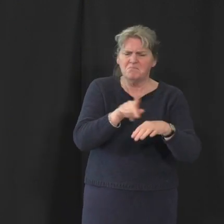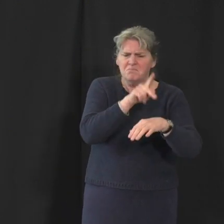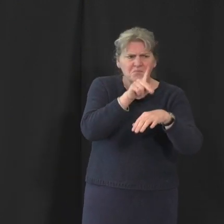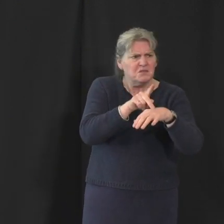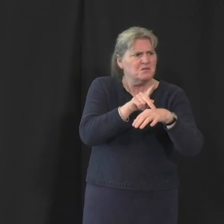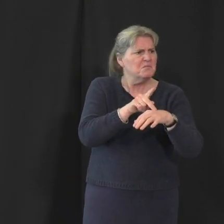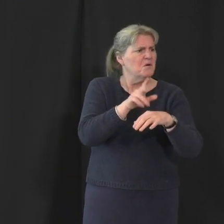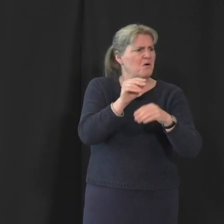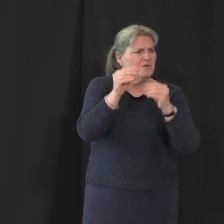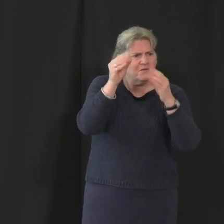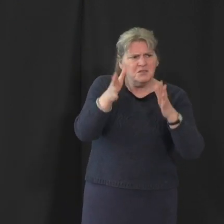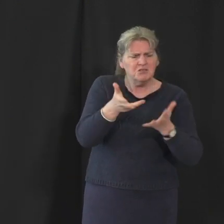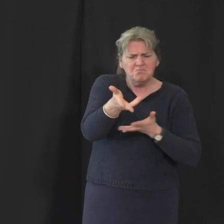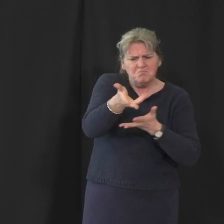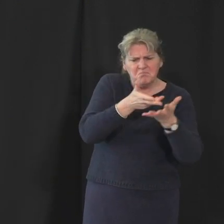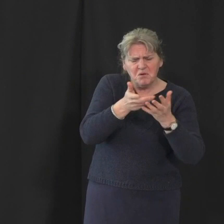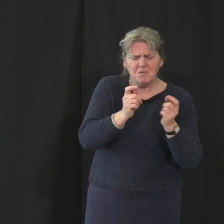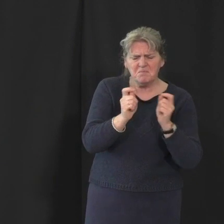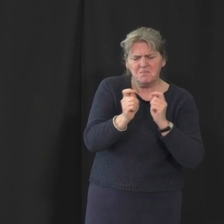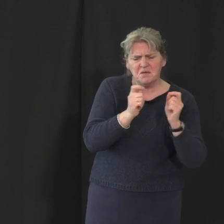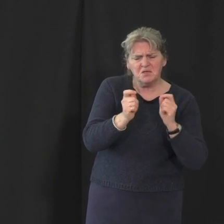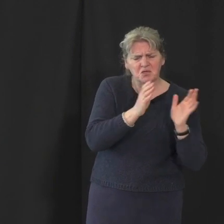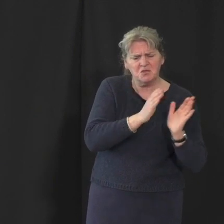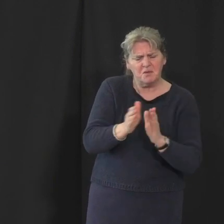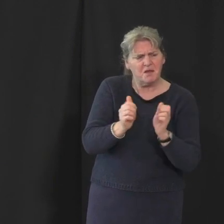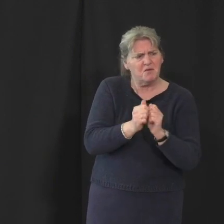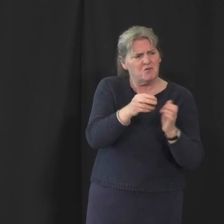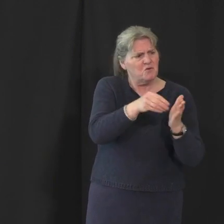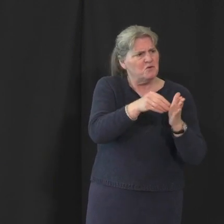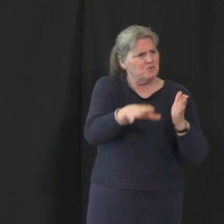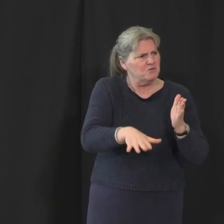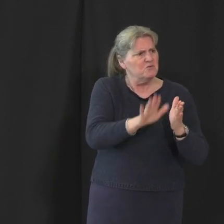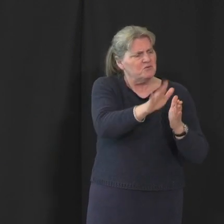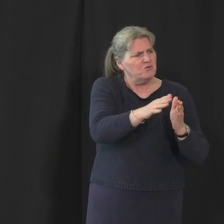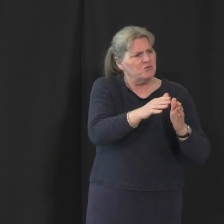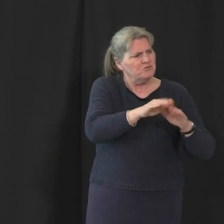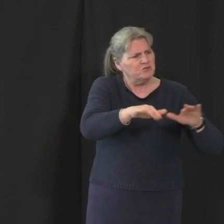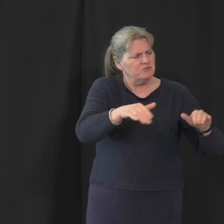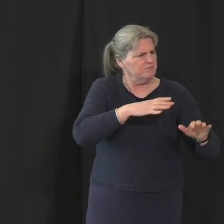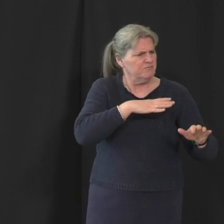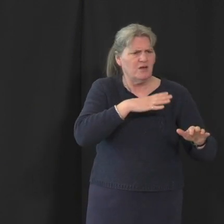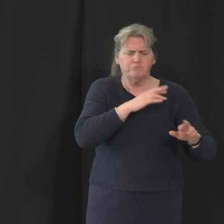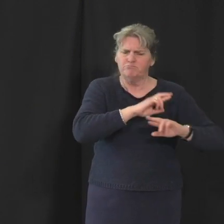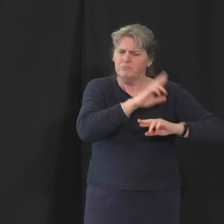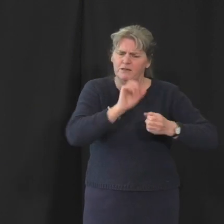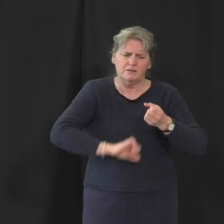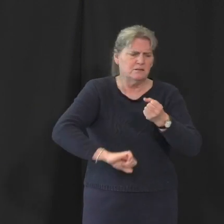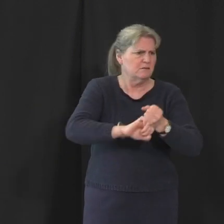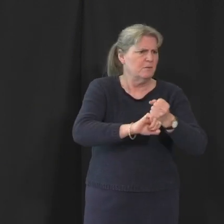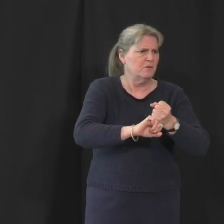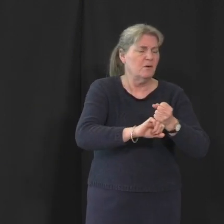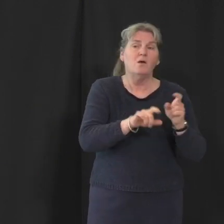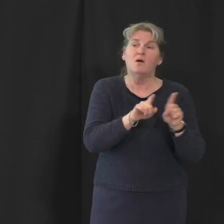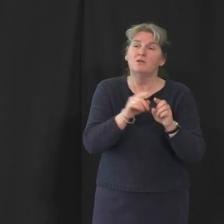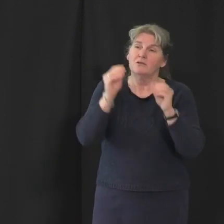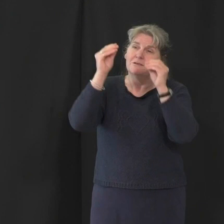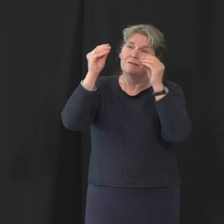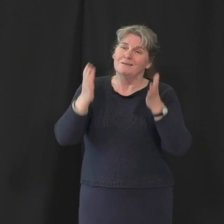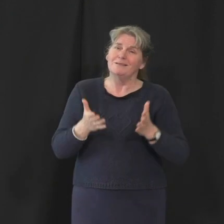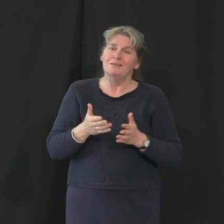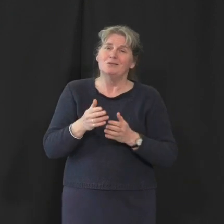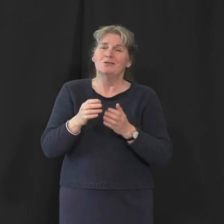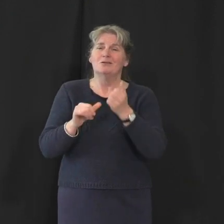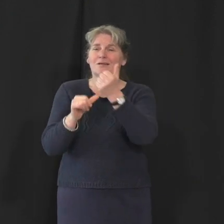to contact your teachers and principals at any time if you need additional support. And to teachers,